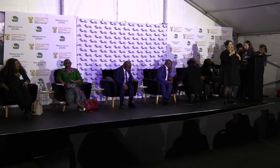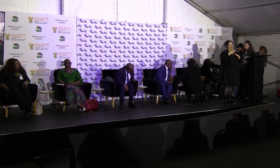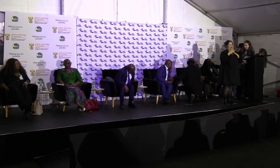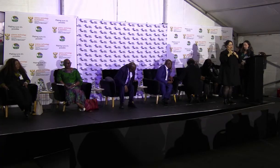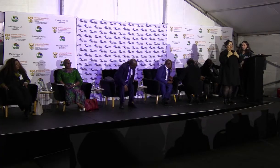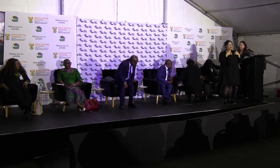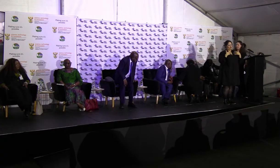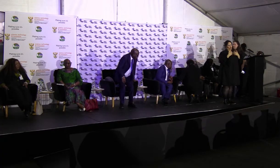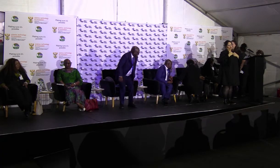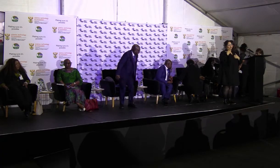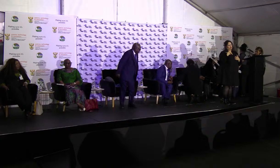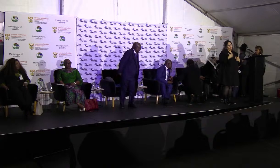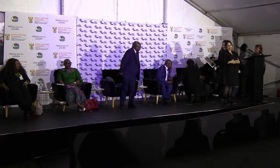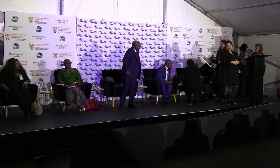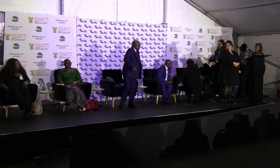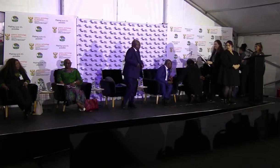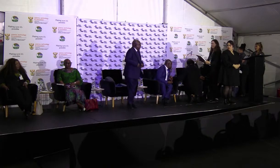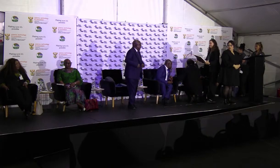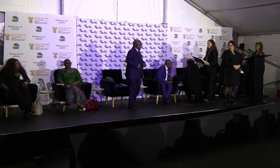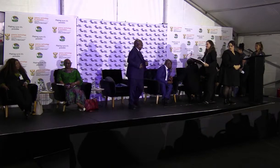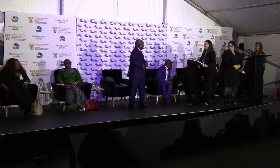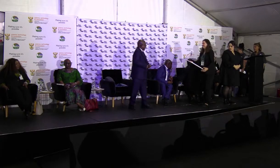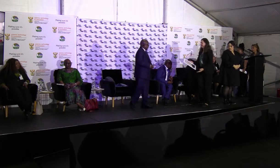colleagues, but we'll start with you. Thank you so much.